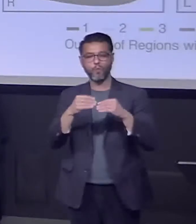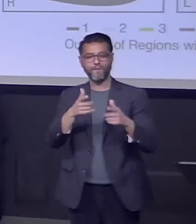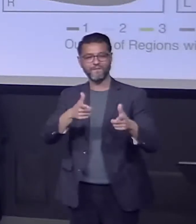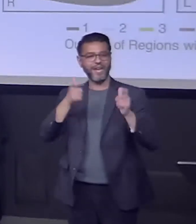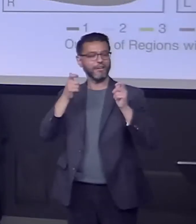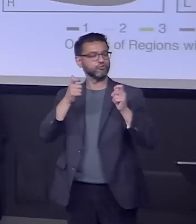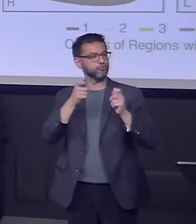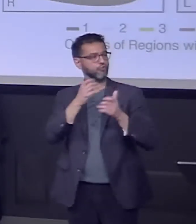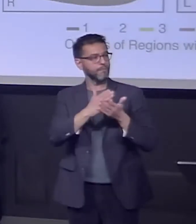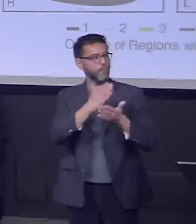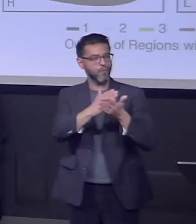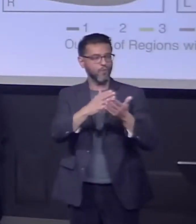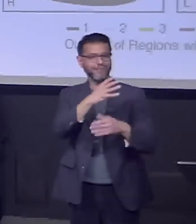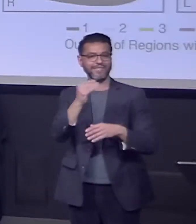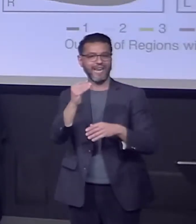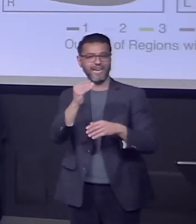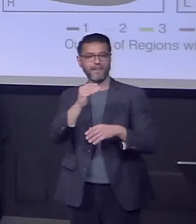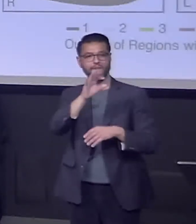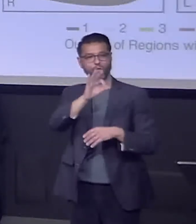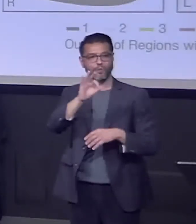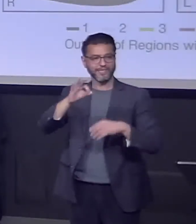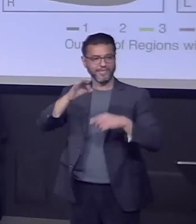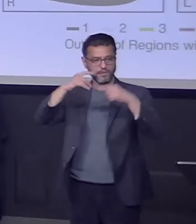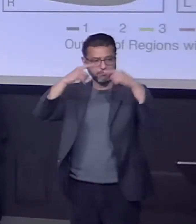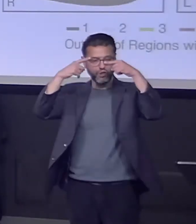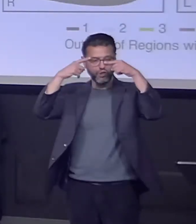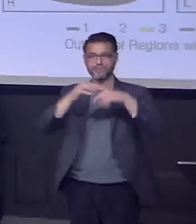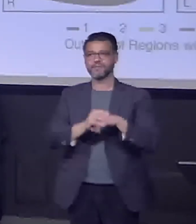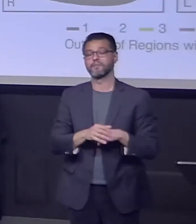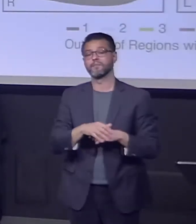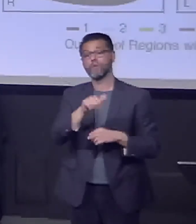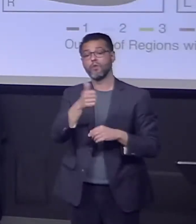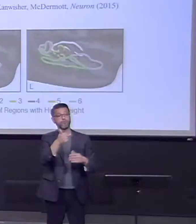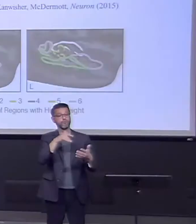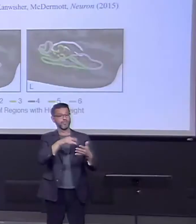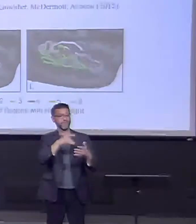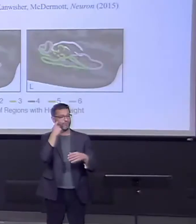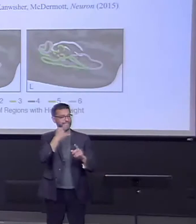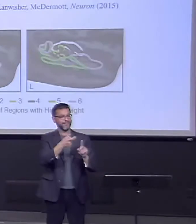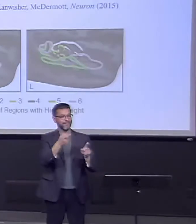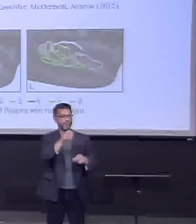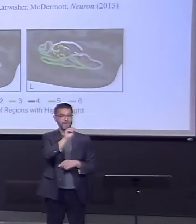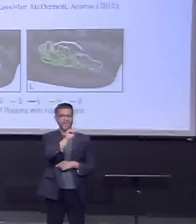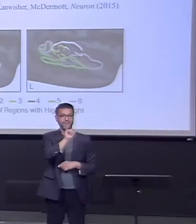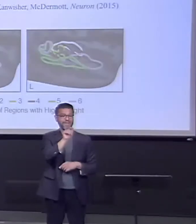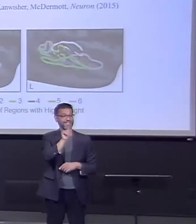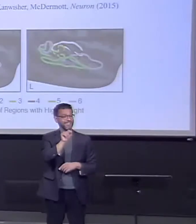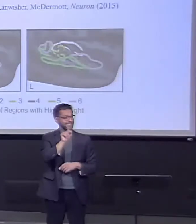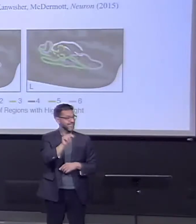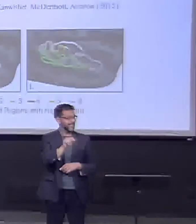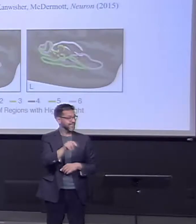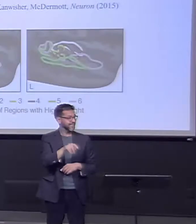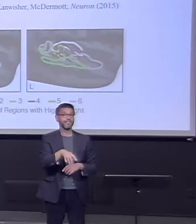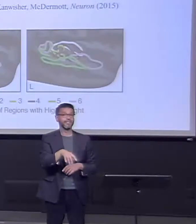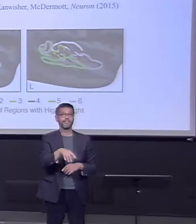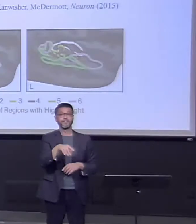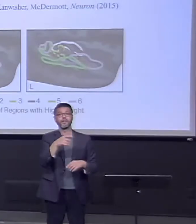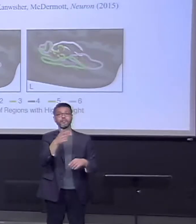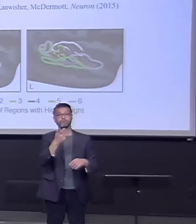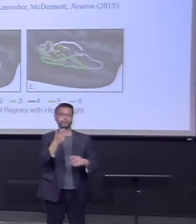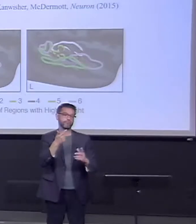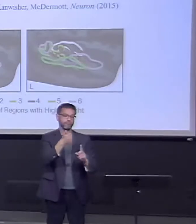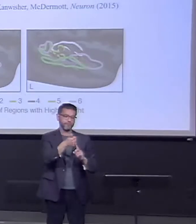processing. A study that came out recently from MIT, Nancy Canwisher, who discovered the fusiform face area and many